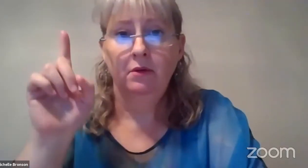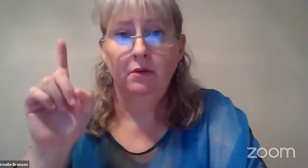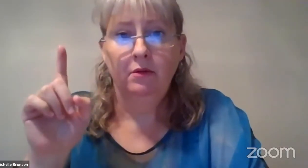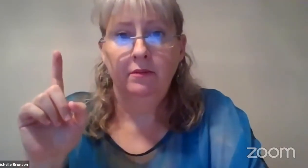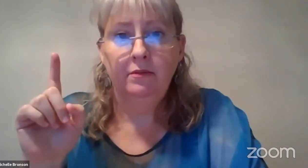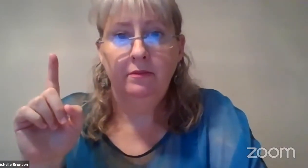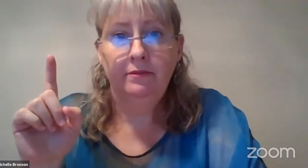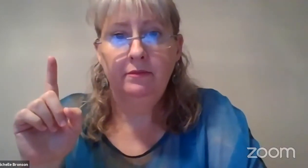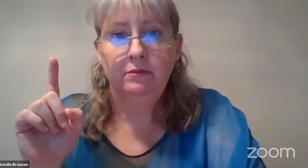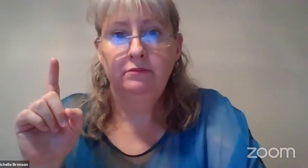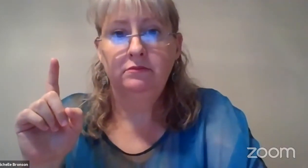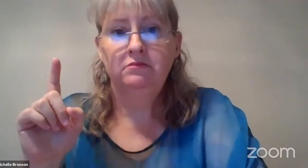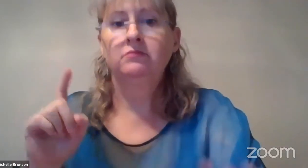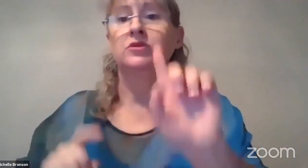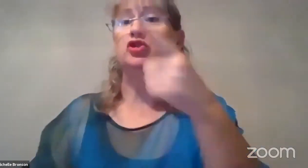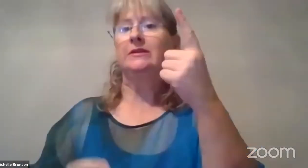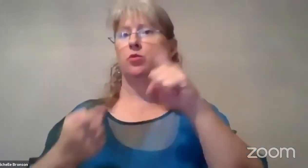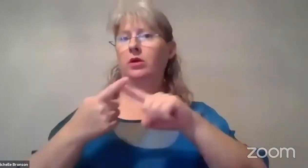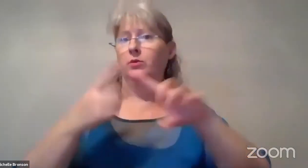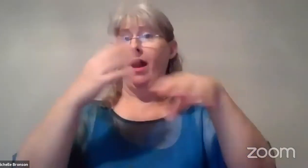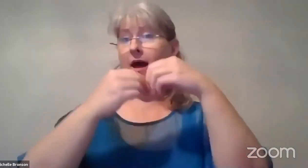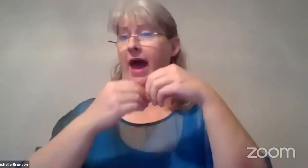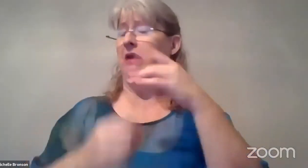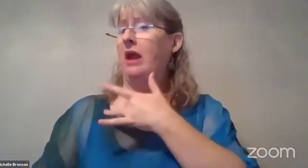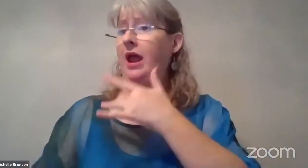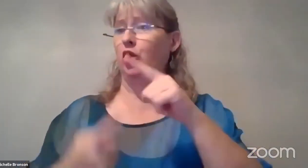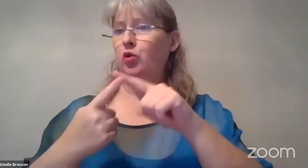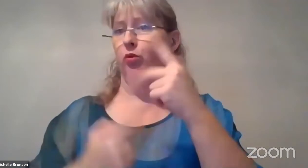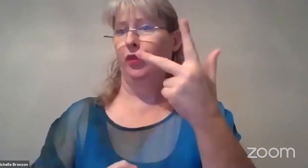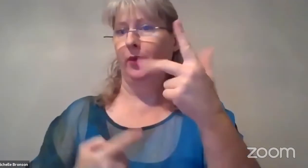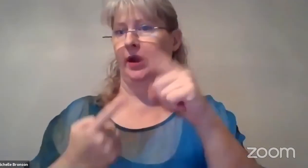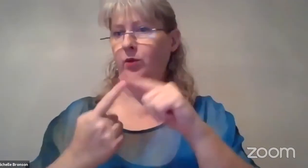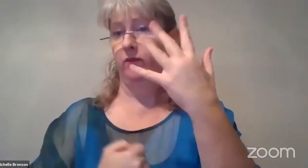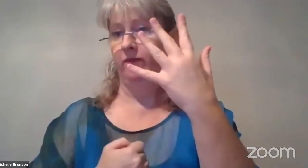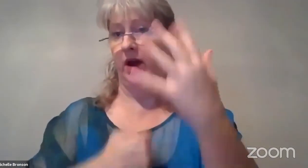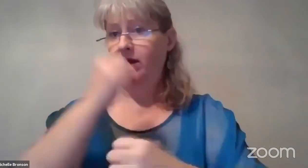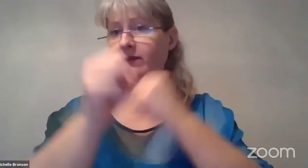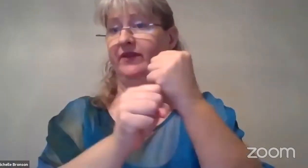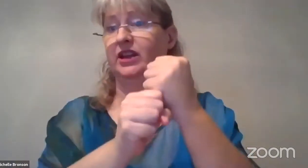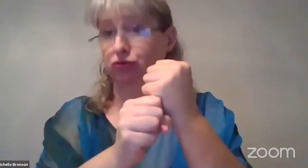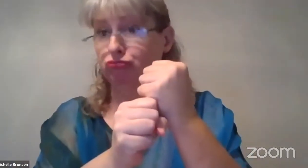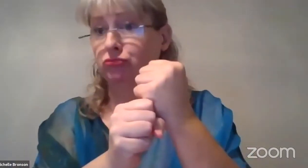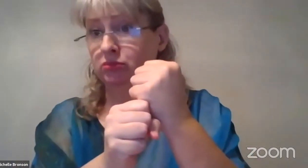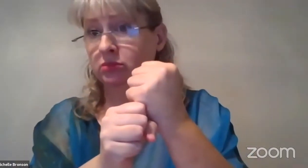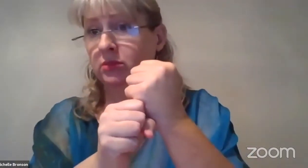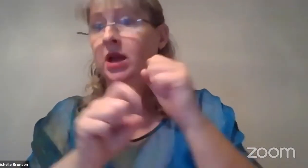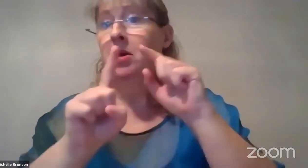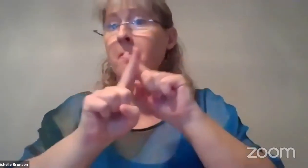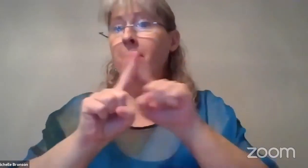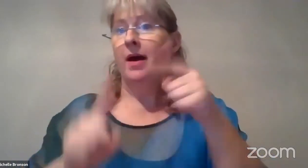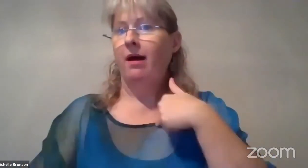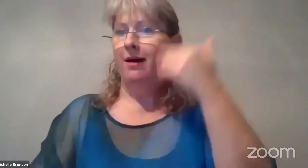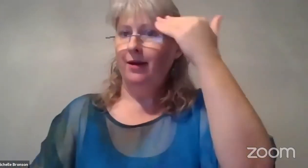3 to 5 would be my thought. And I do want to add, typically it is a 3 to 5 year